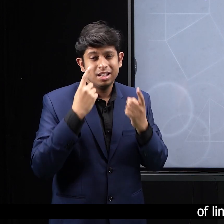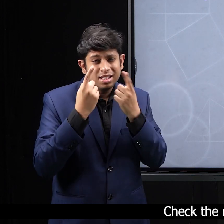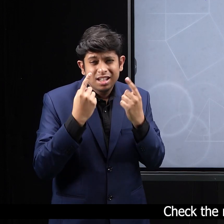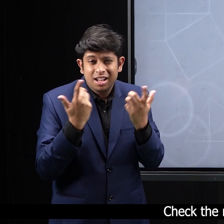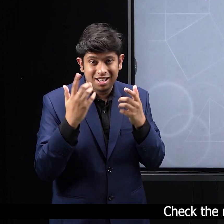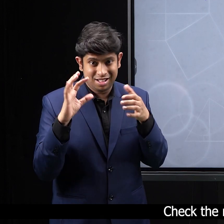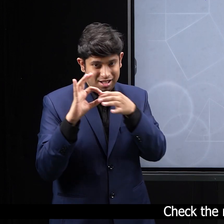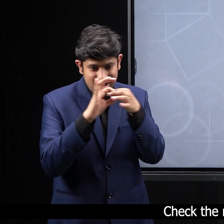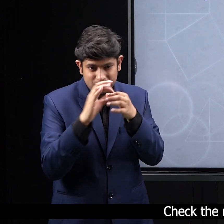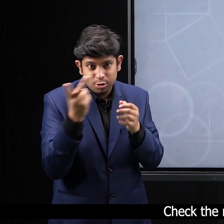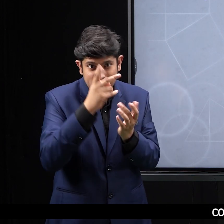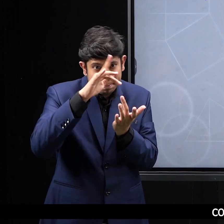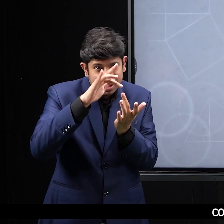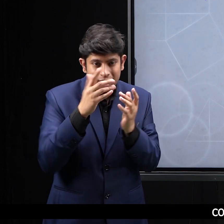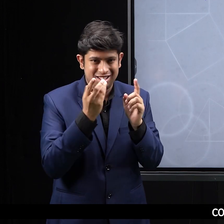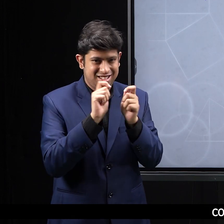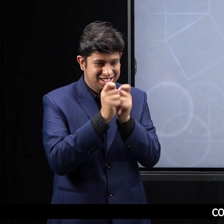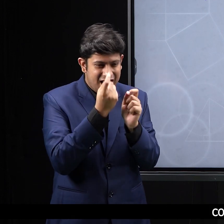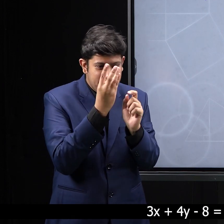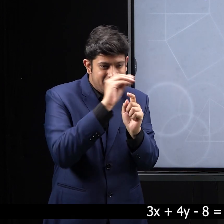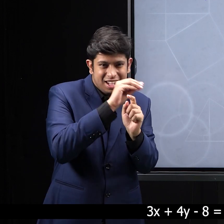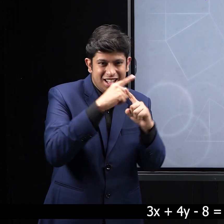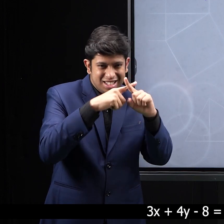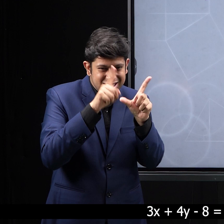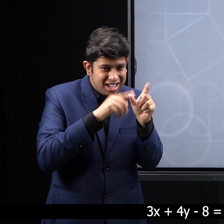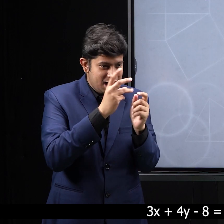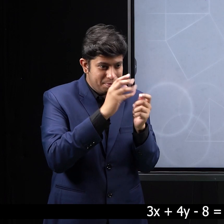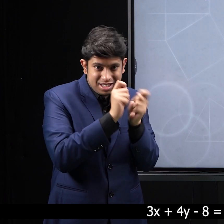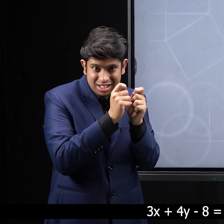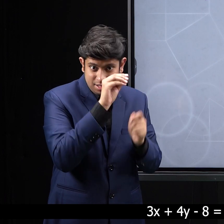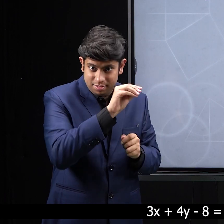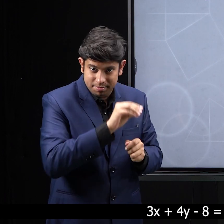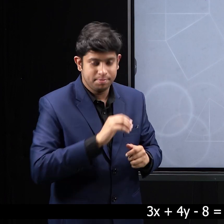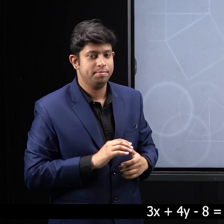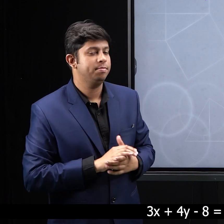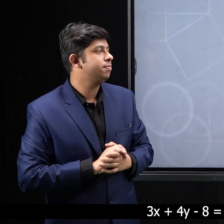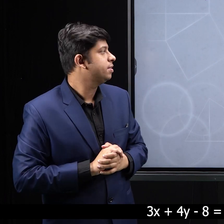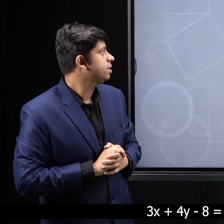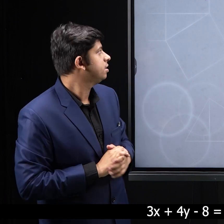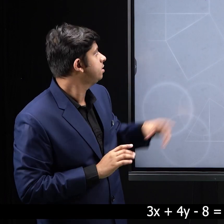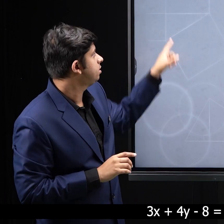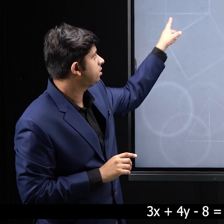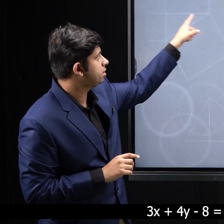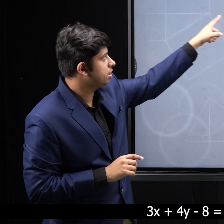Check the relationship between coefficients of 3x plus 4y minus 8 equal to 0 and 6x plus 8y minus 16 equal to